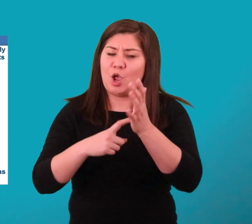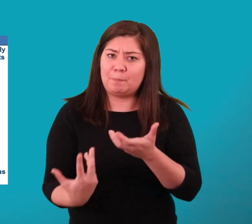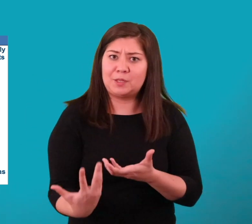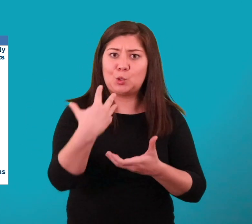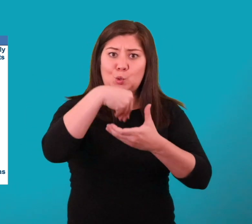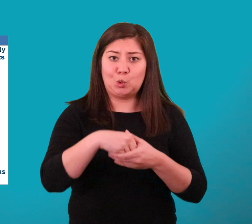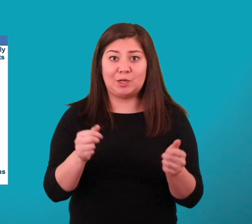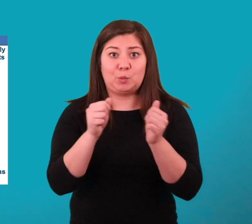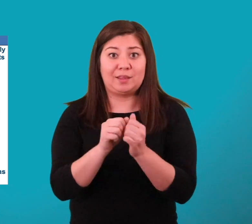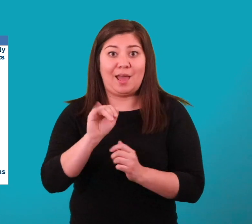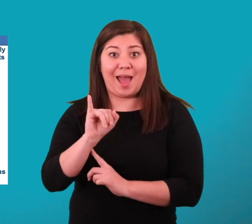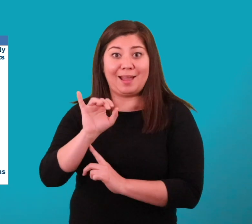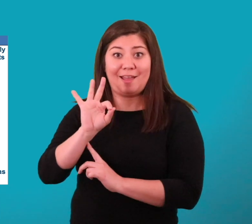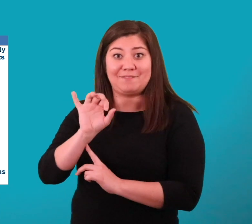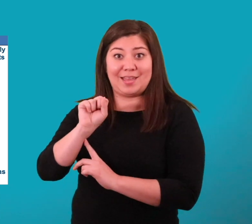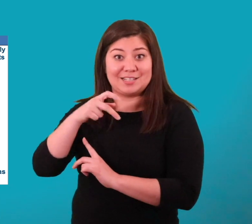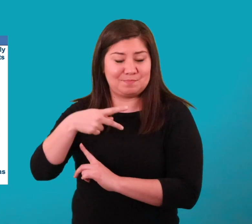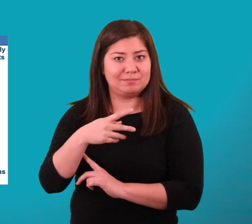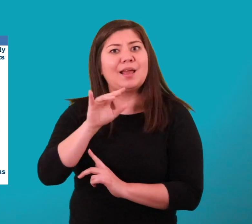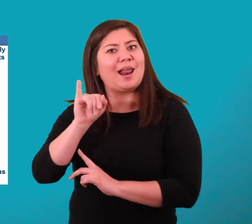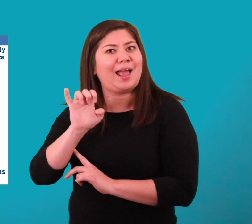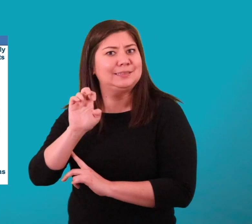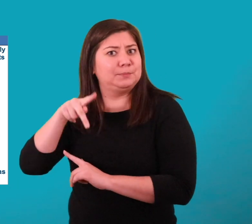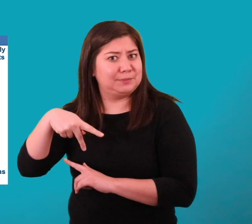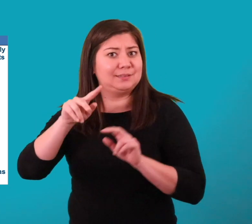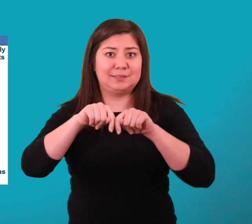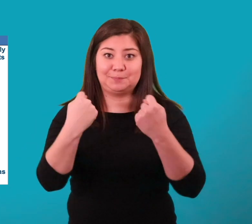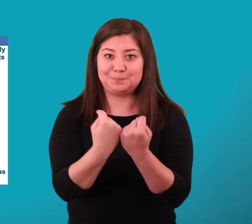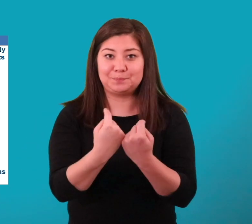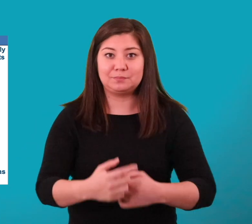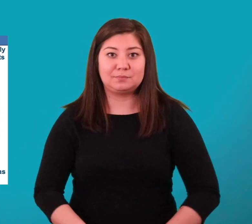requires a language assessment to be included as part of IFSP and IEP assessments.